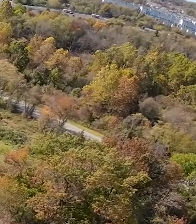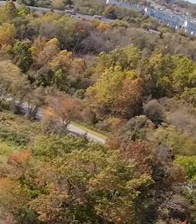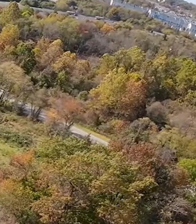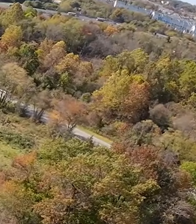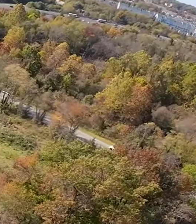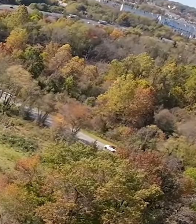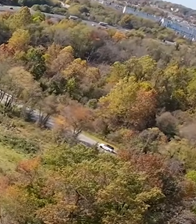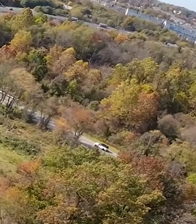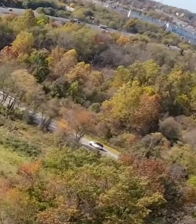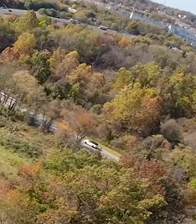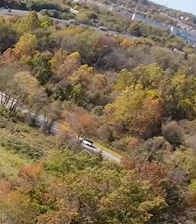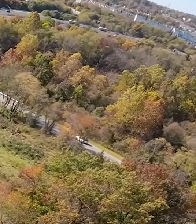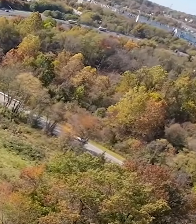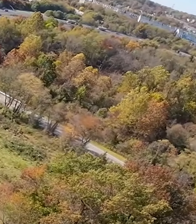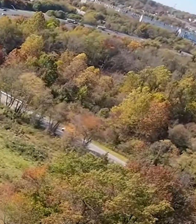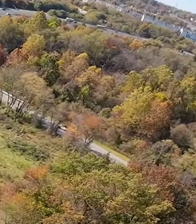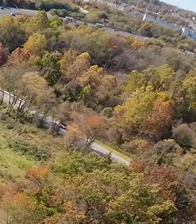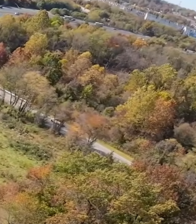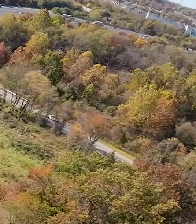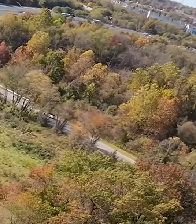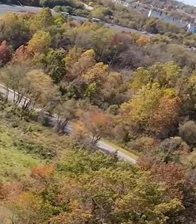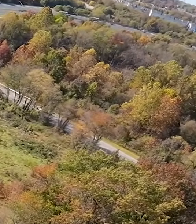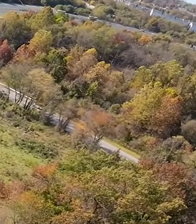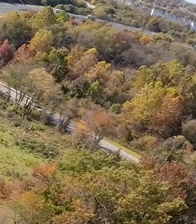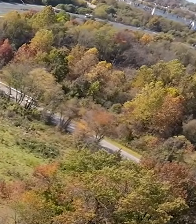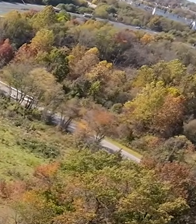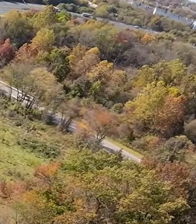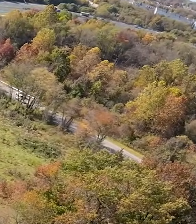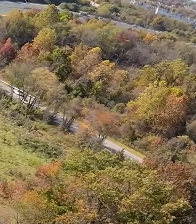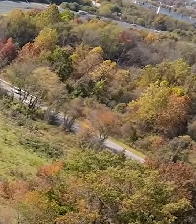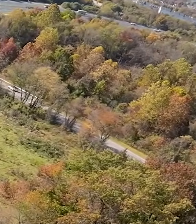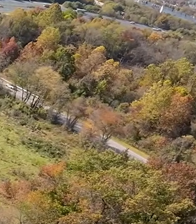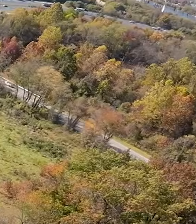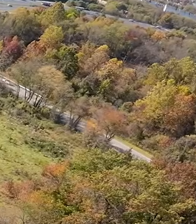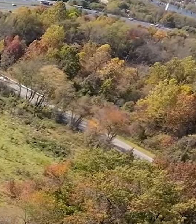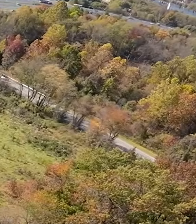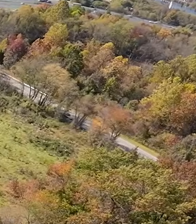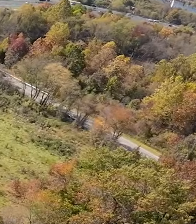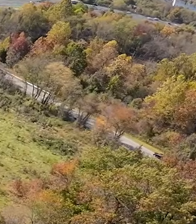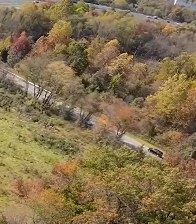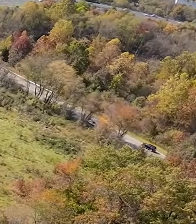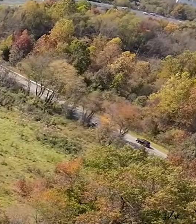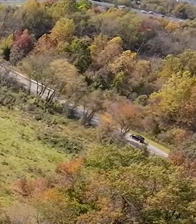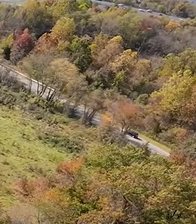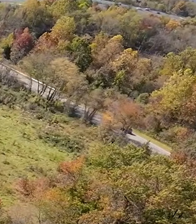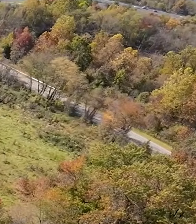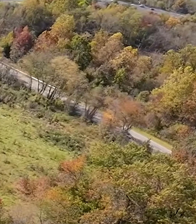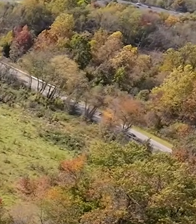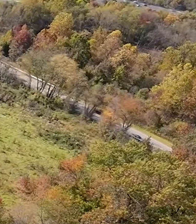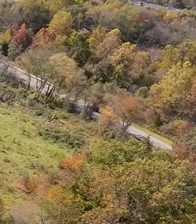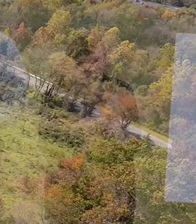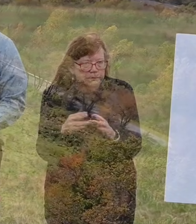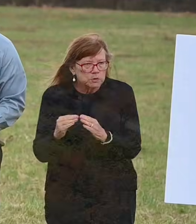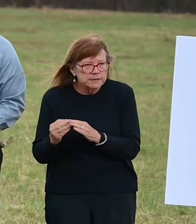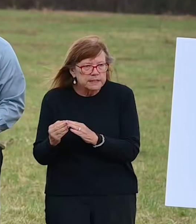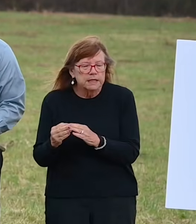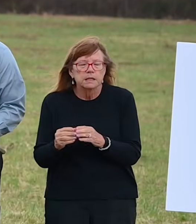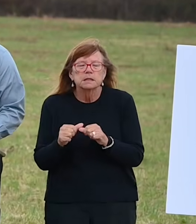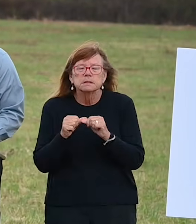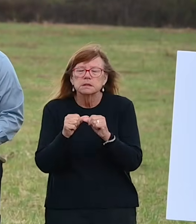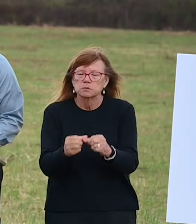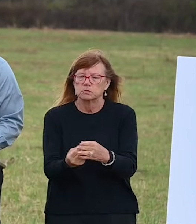County. And we have been making meaningful investments here to ensure that this community continues to